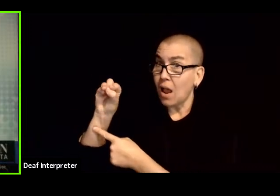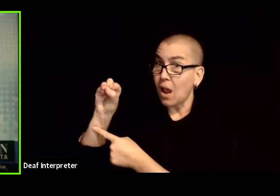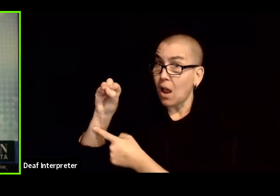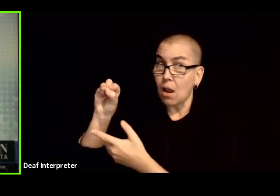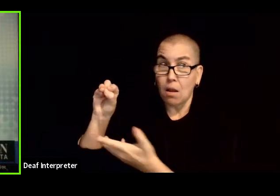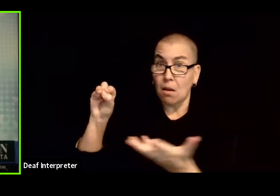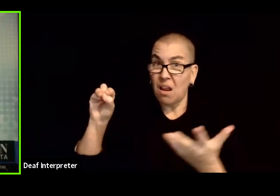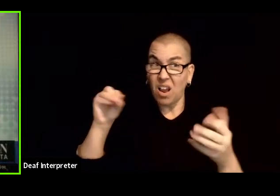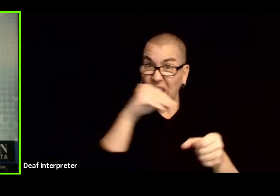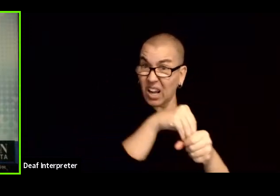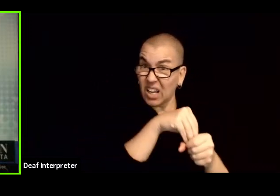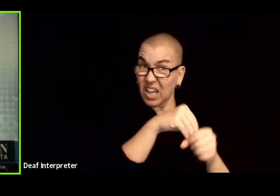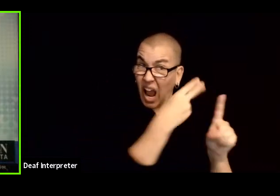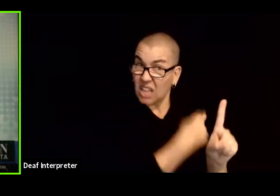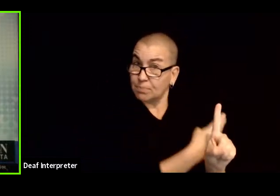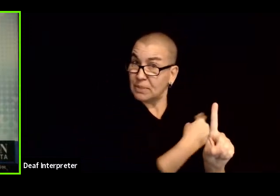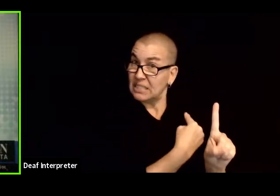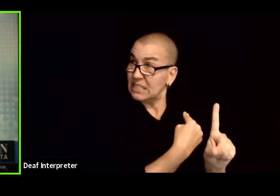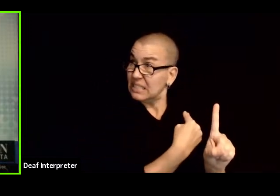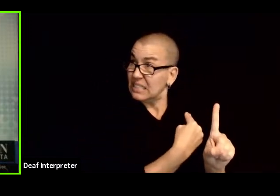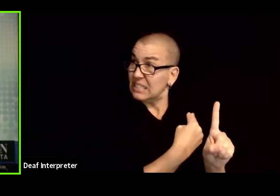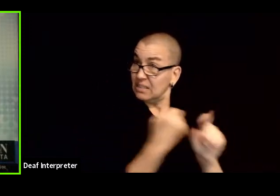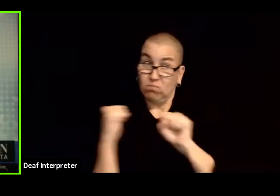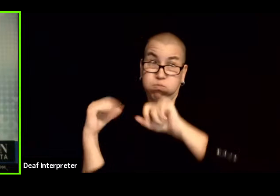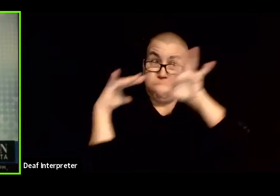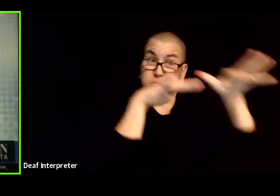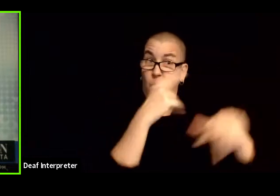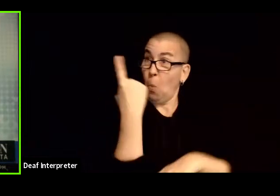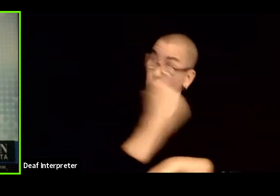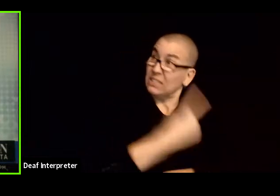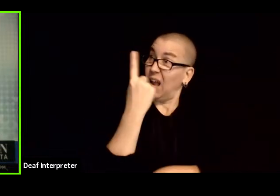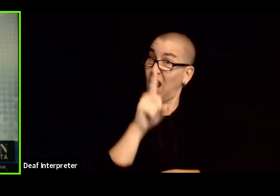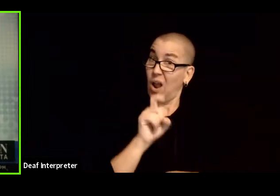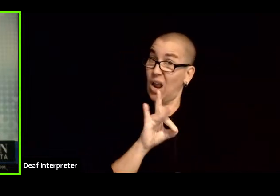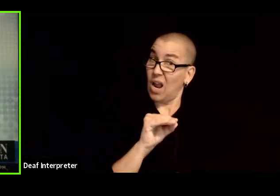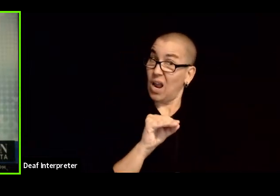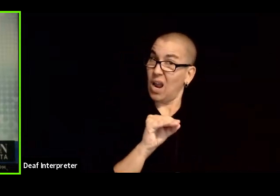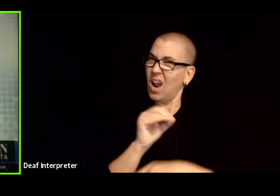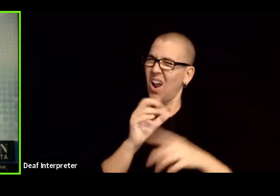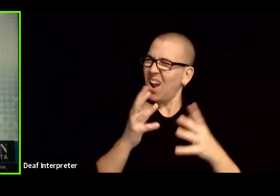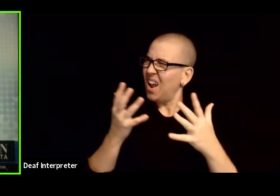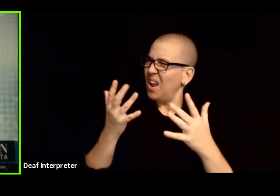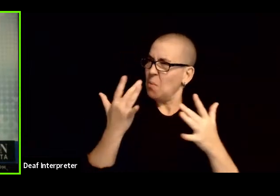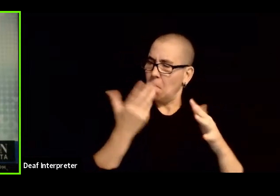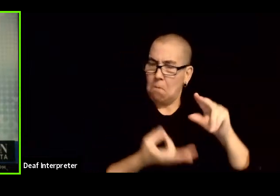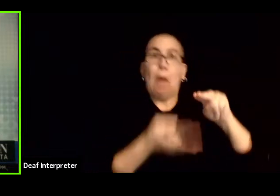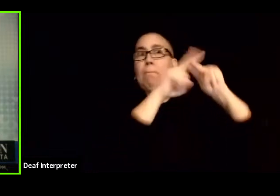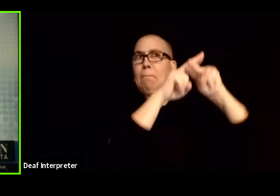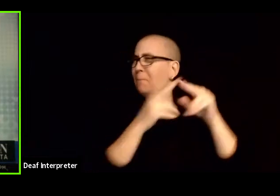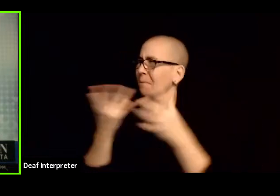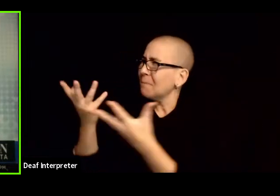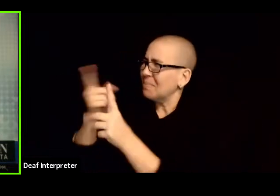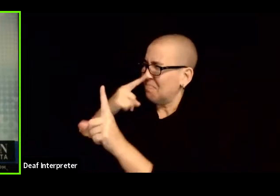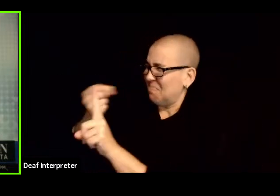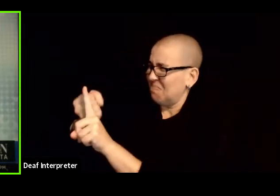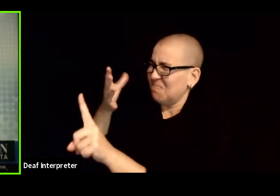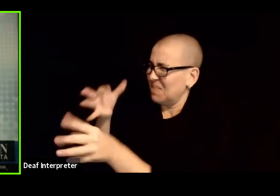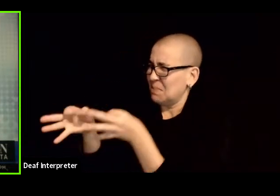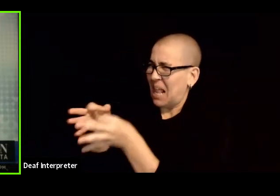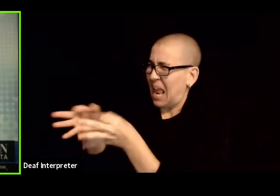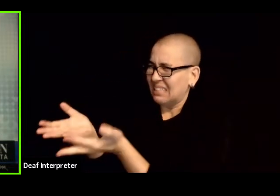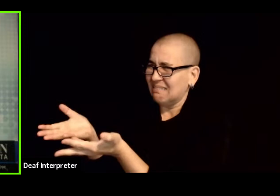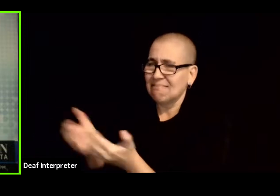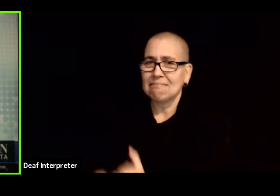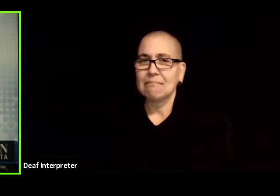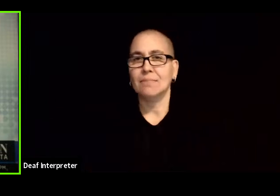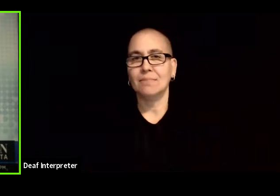you know much about that jump of a number and what's going on there? I'm sorry, Jeremy, I do not. Chris, do you happen